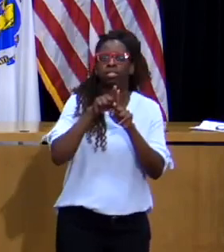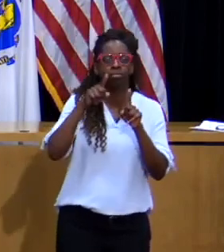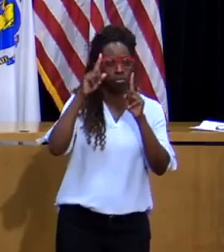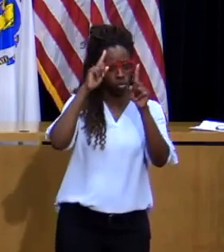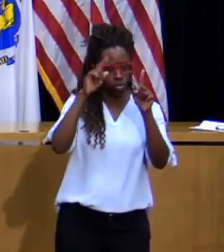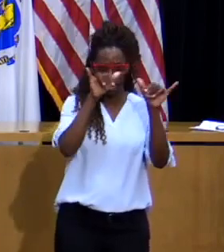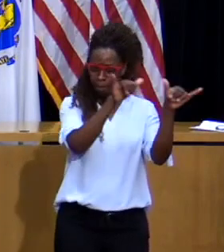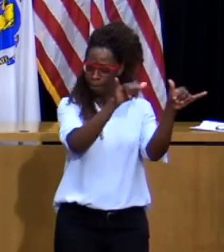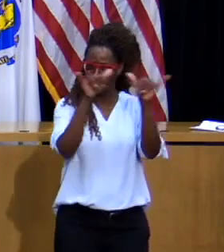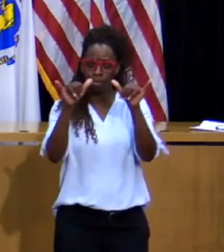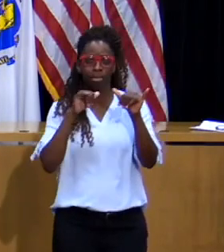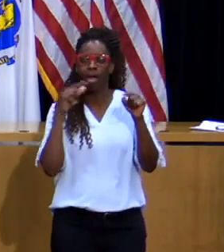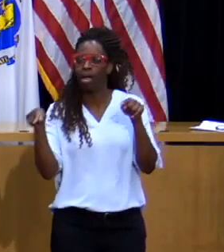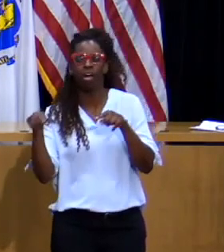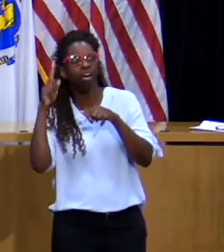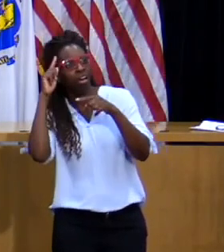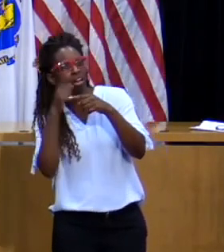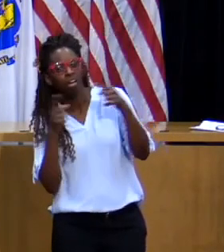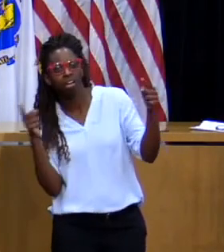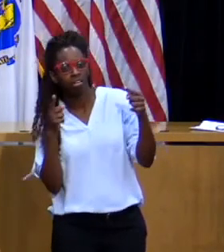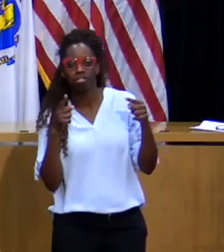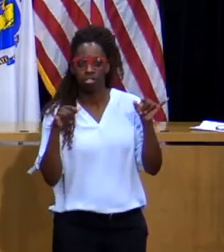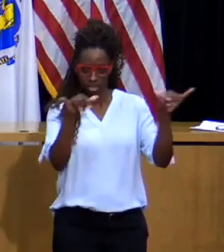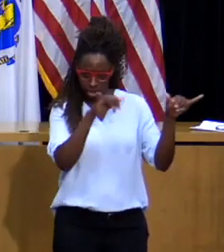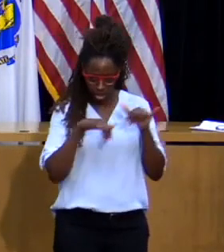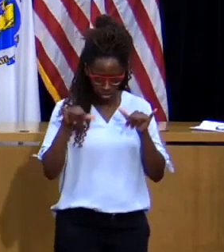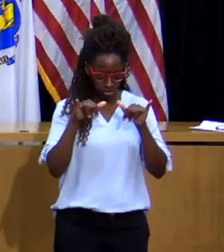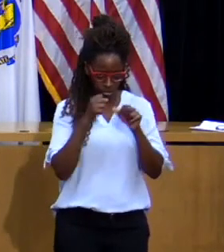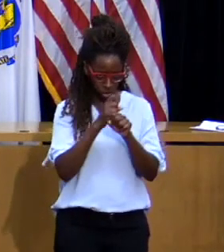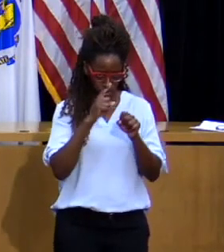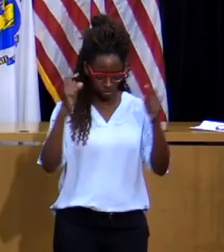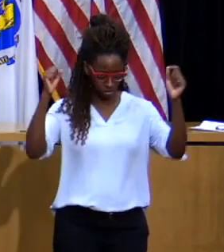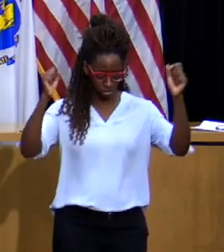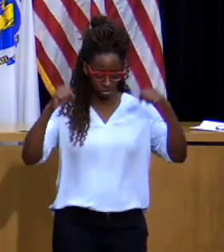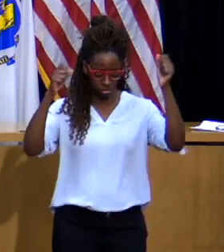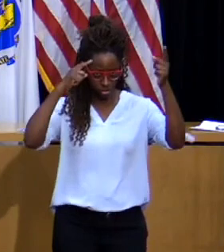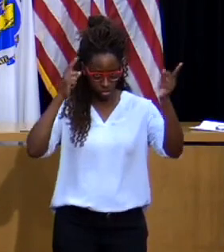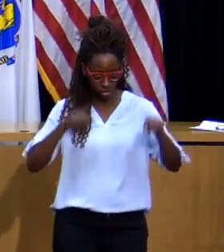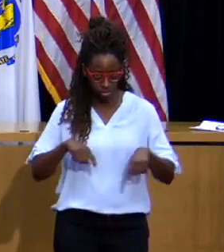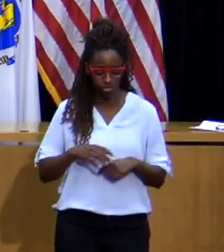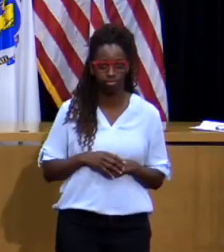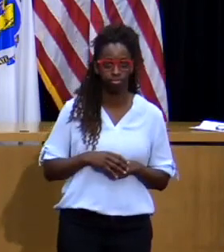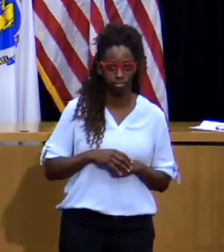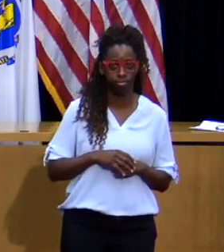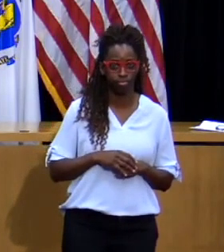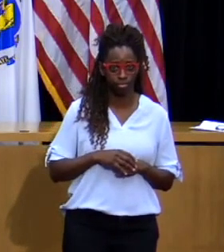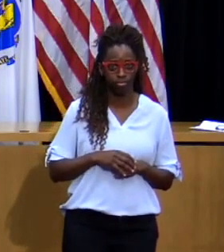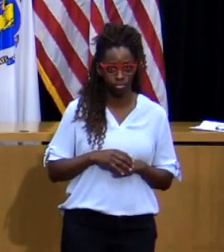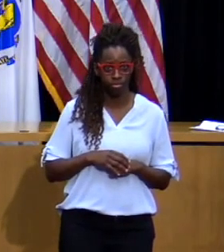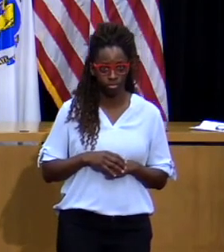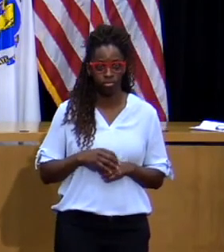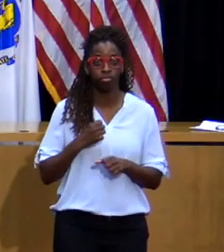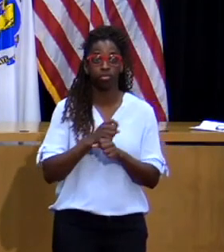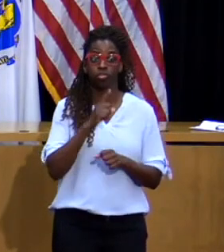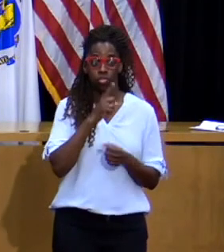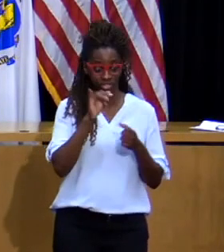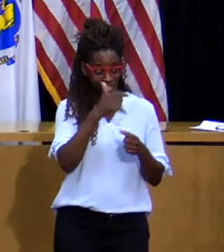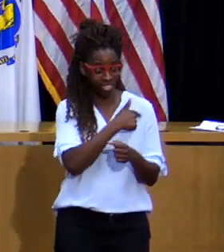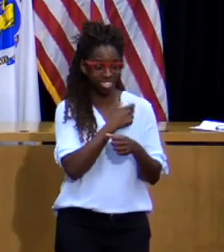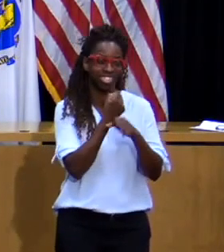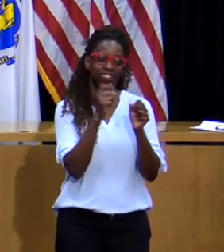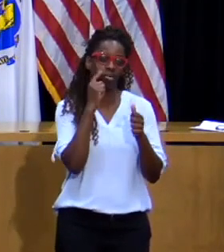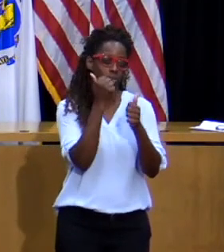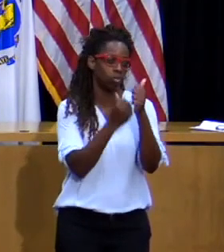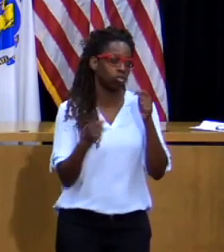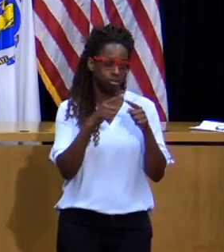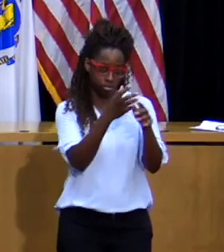harm, saving lives, and conquering this pandemic. So because of these multiple layers of independent